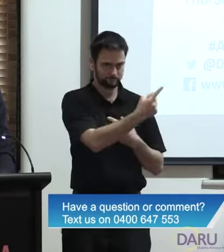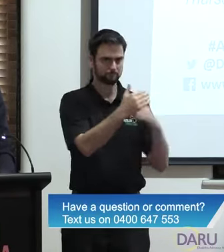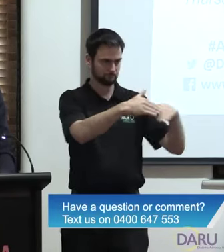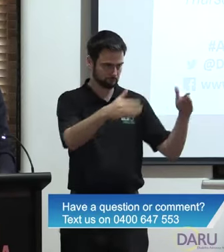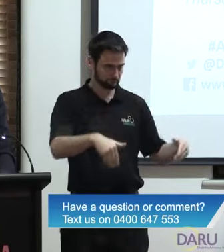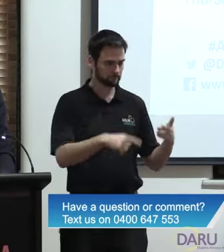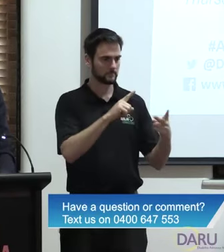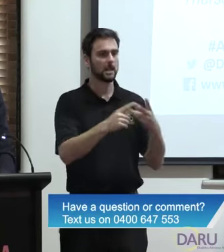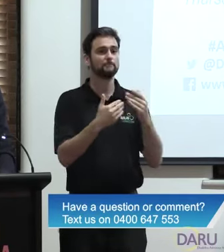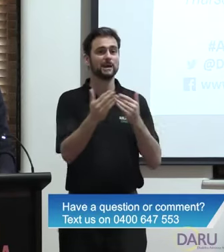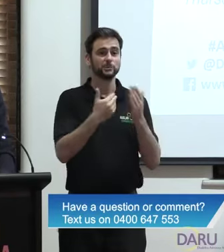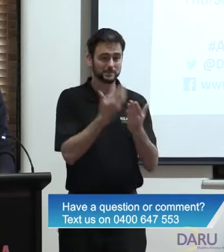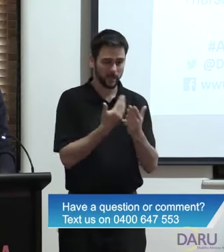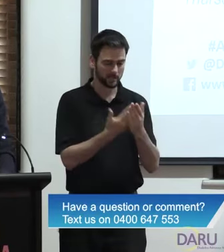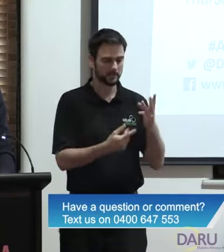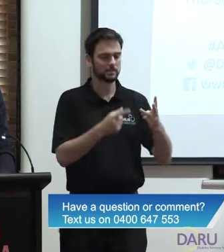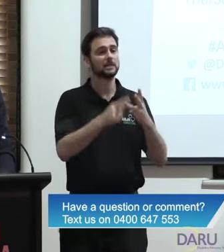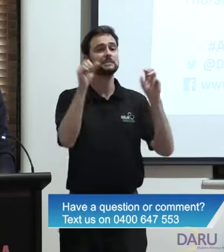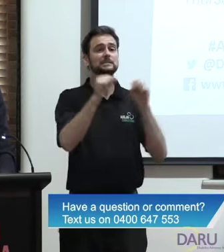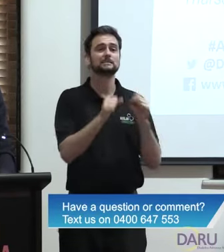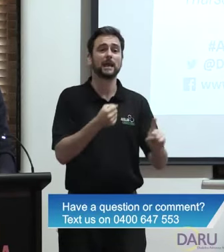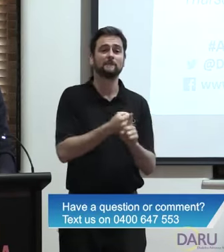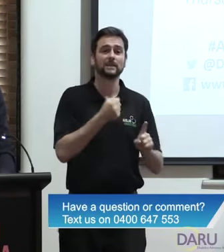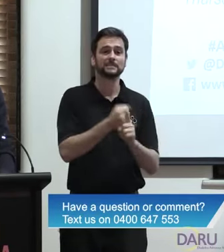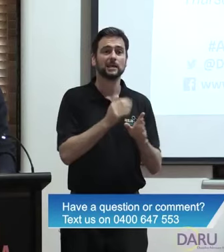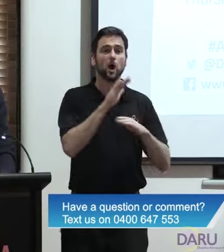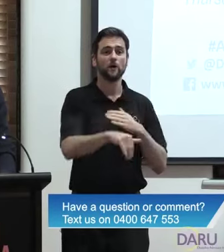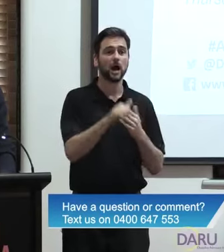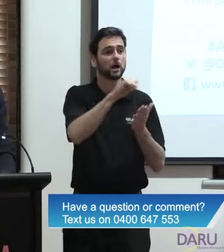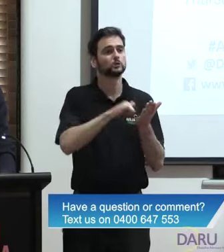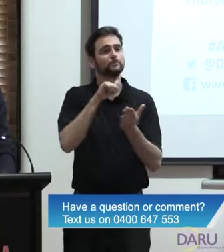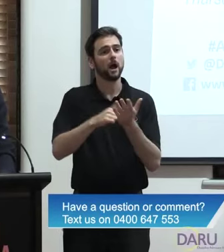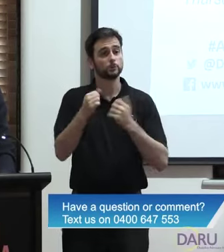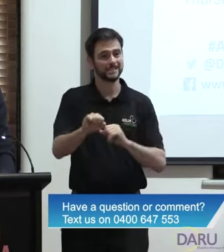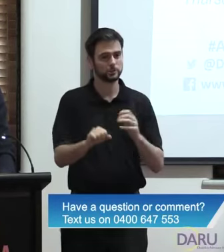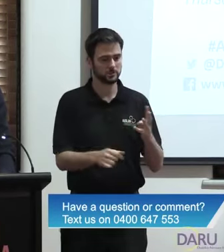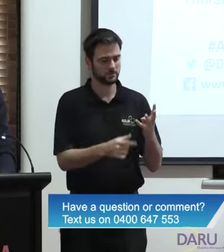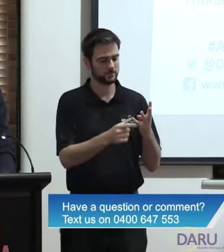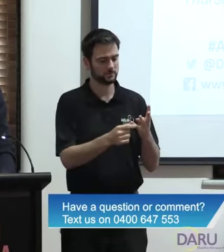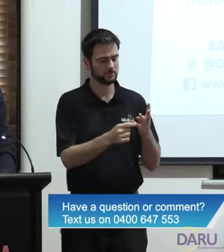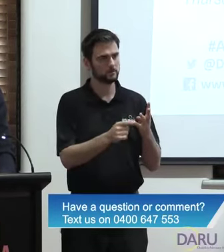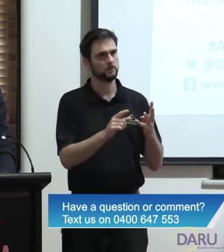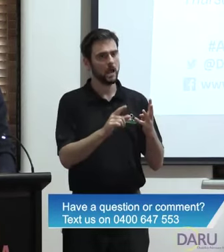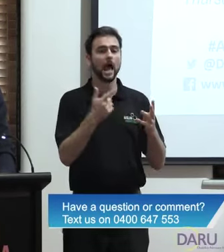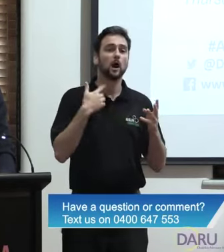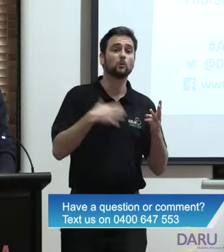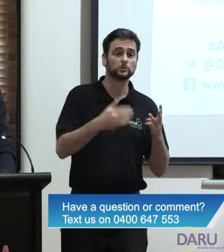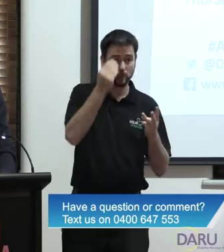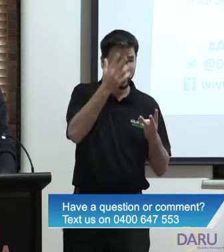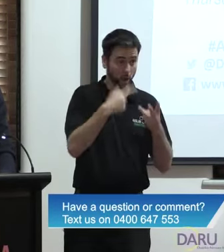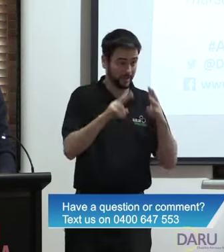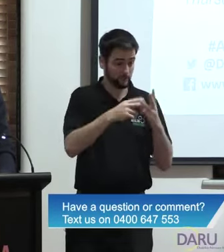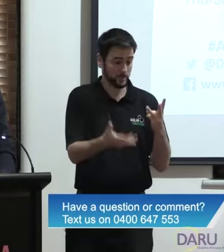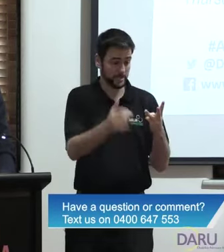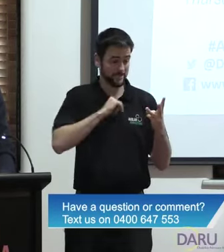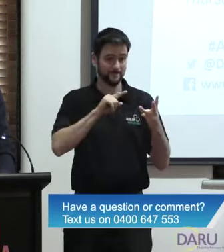demand, systemic advocacy and consumer protections. I just want to assure organisations who put in submissions that we're working through them. We are running